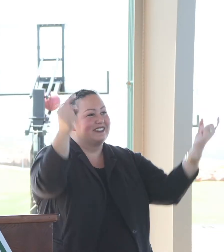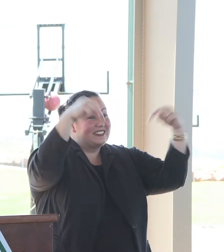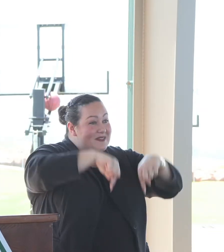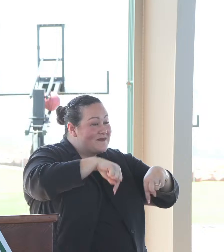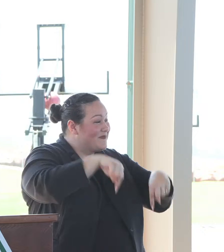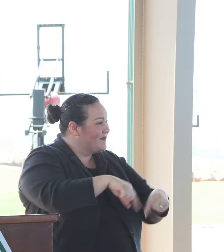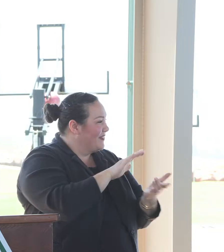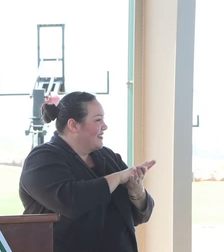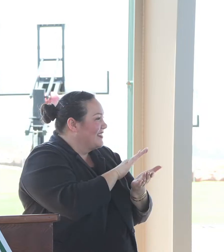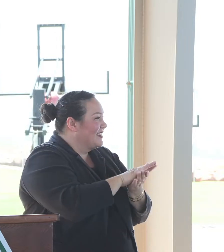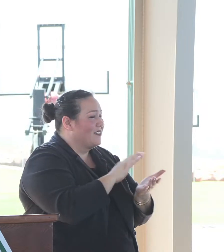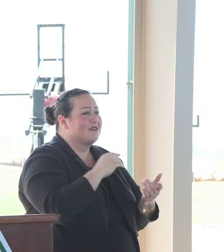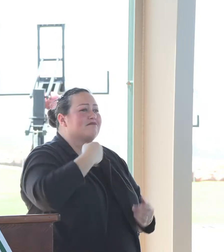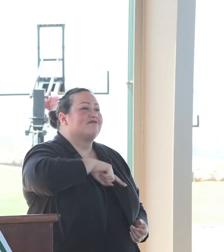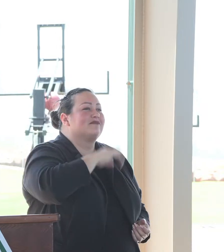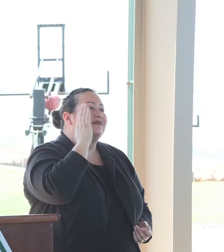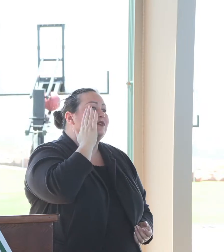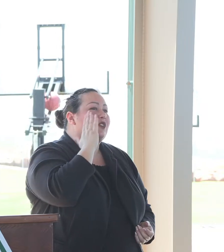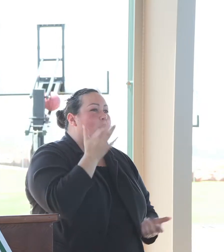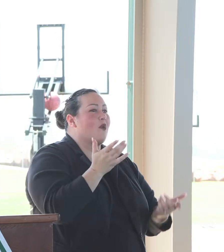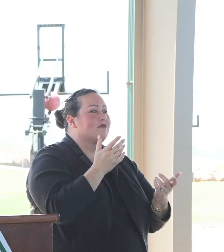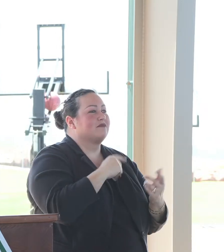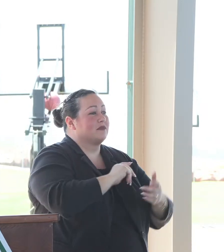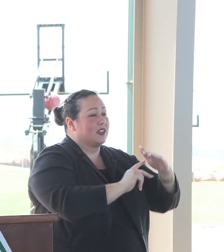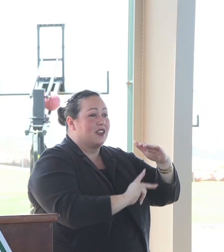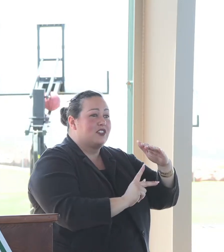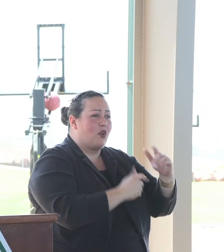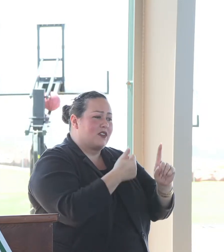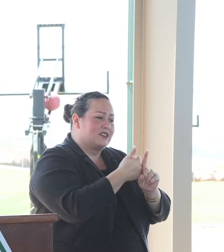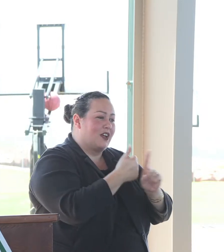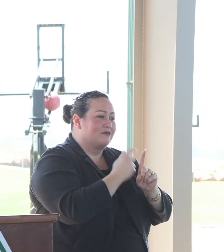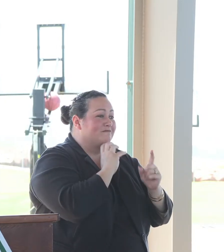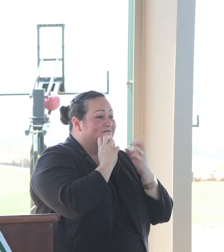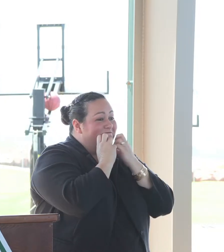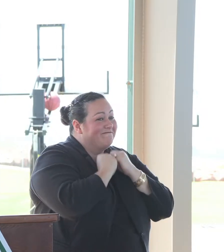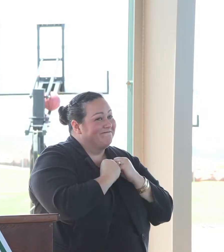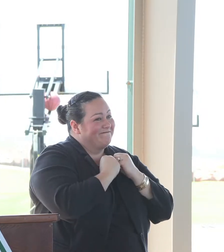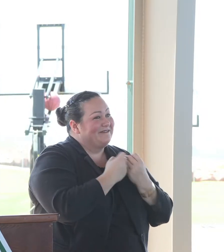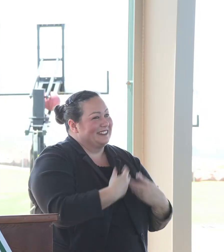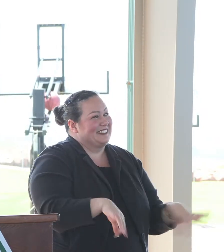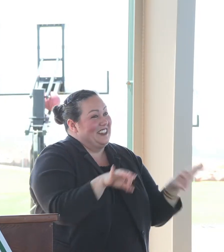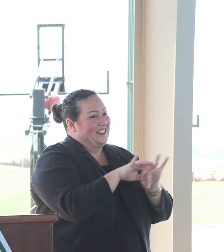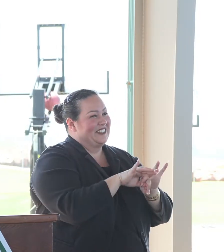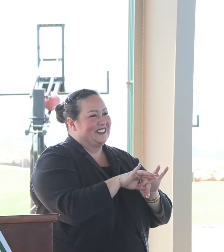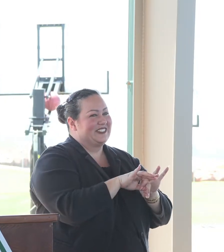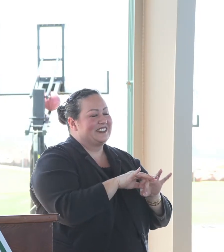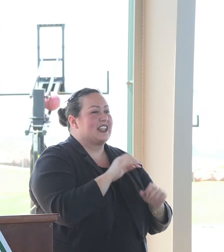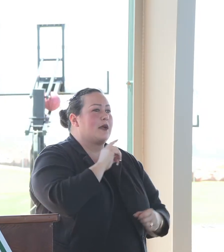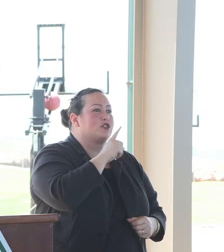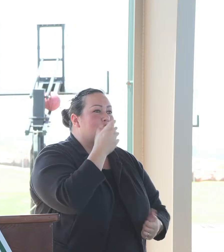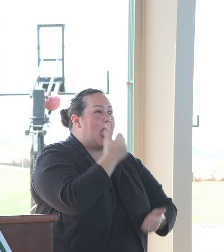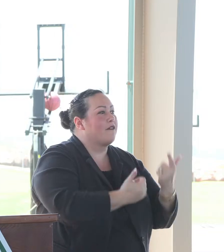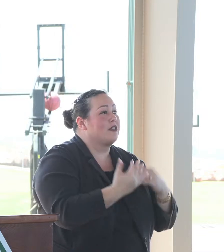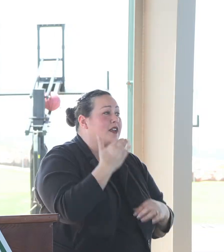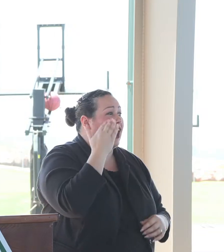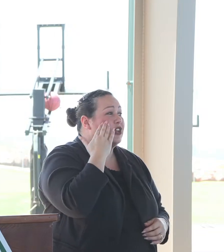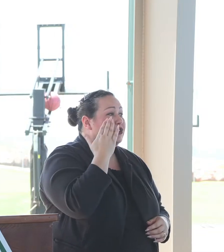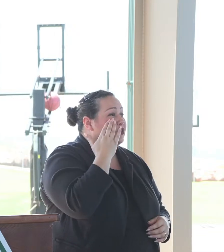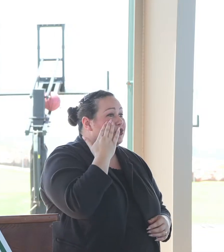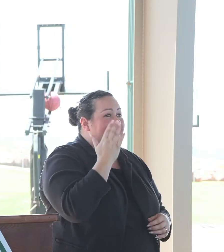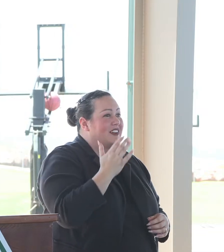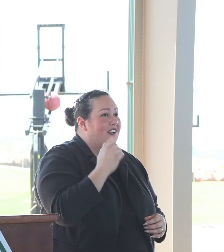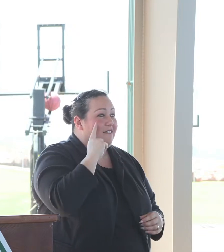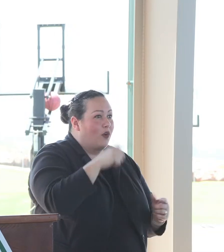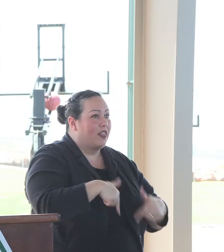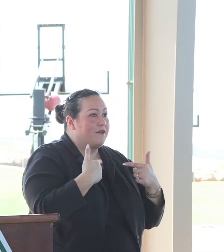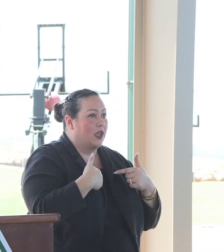all know just how important kindergarten is. I'm pretty sure that everything I needed to know about living, I learned